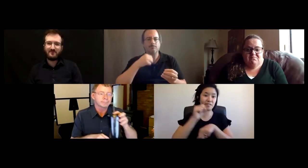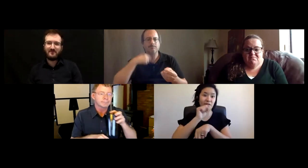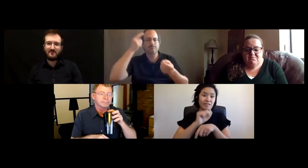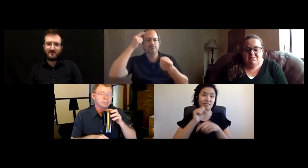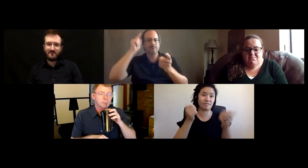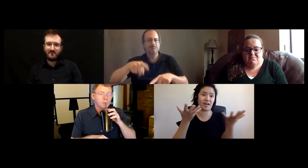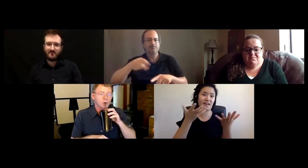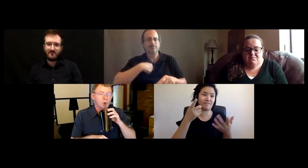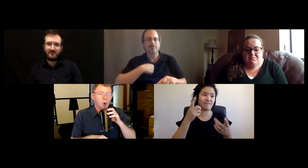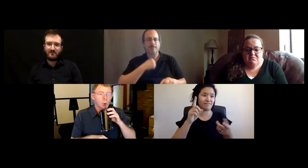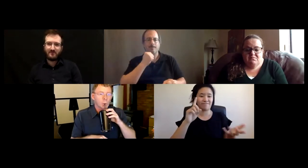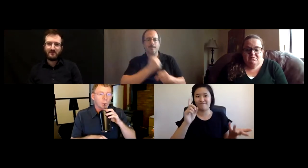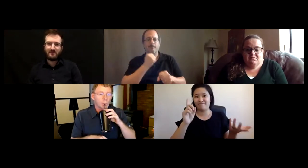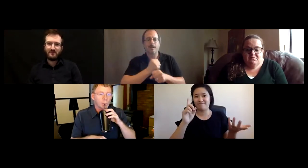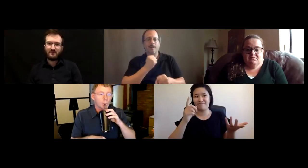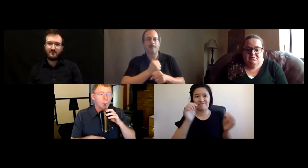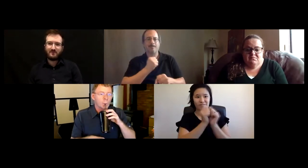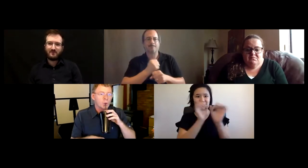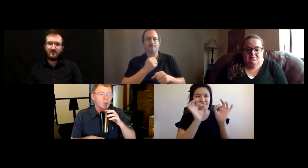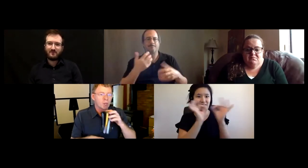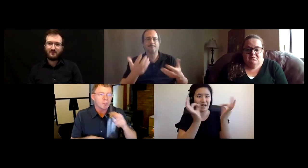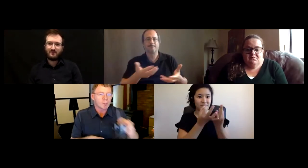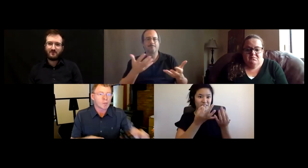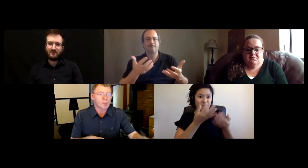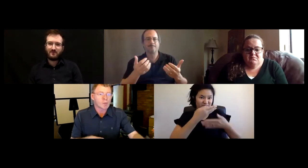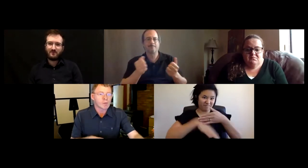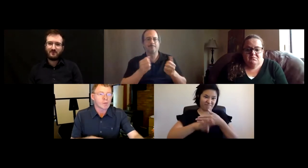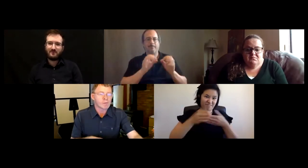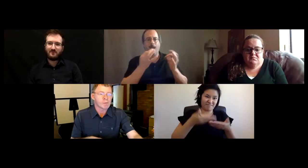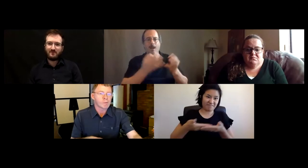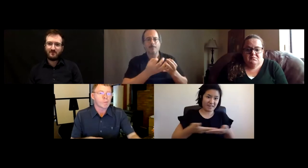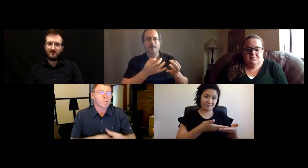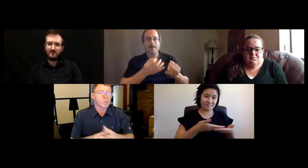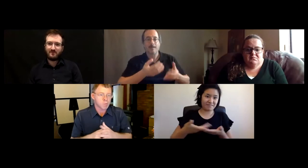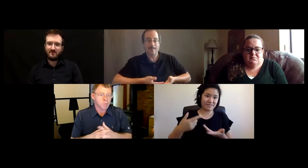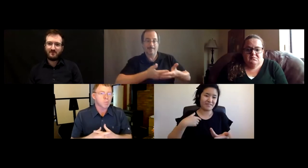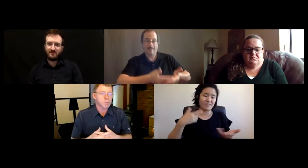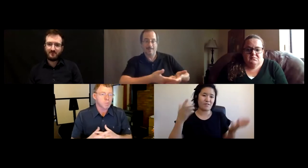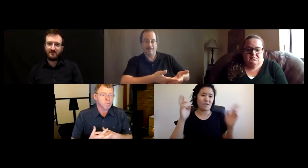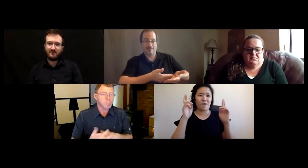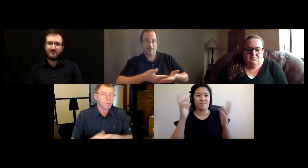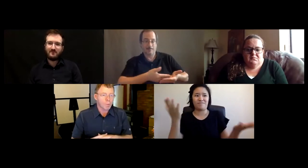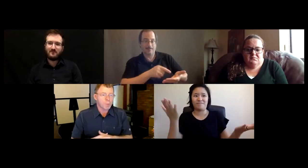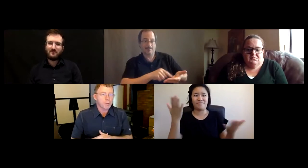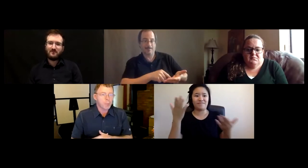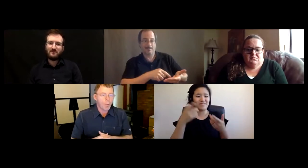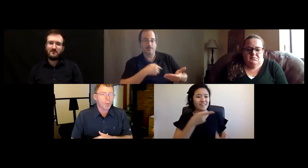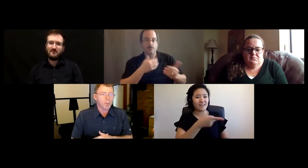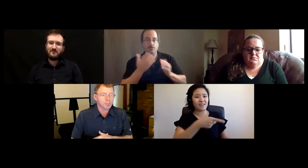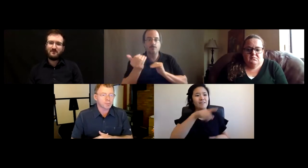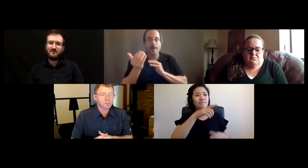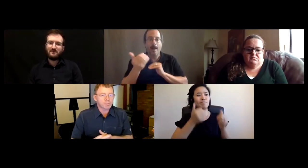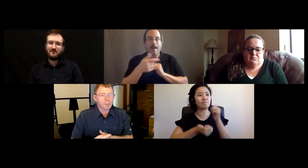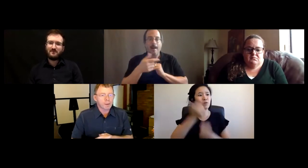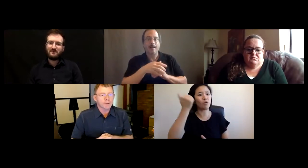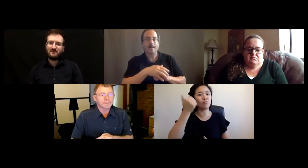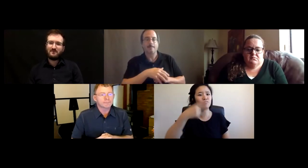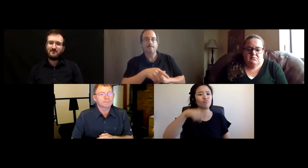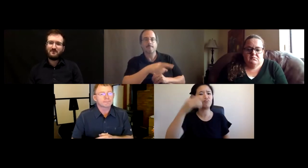Actually, if I could add to that as well, is most often when families